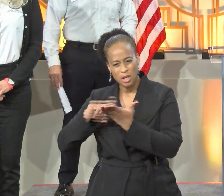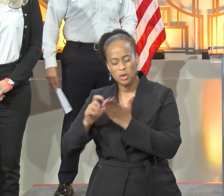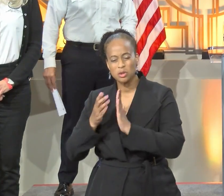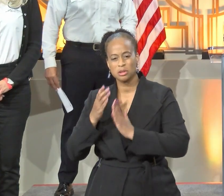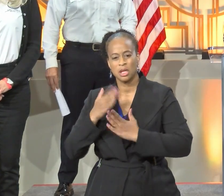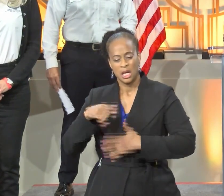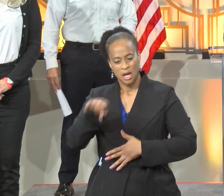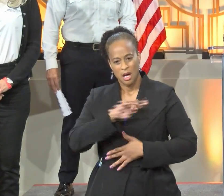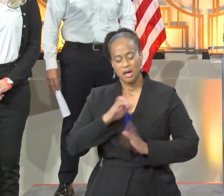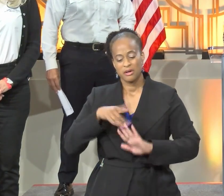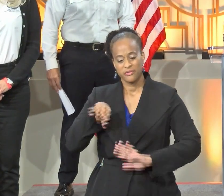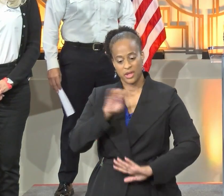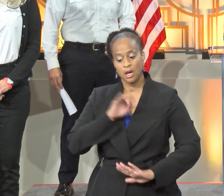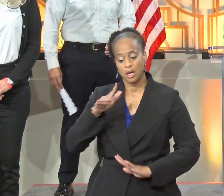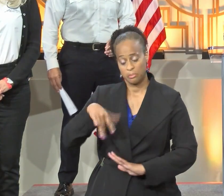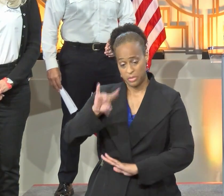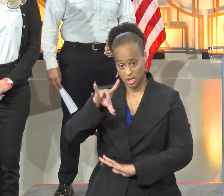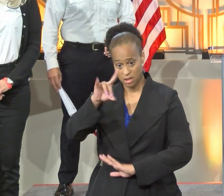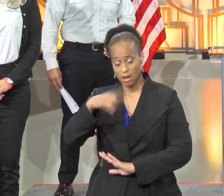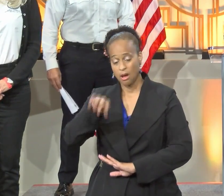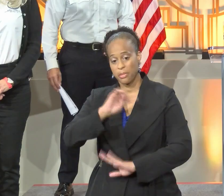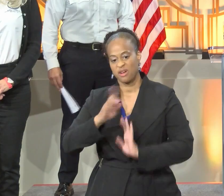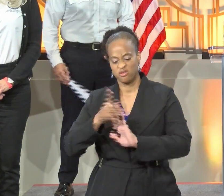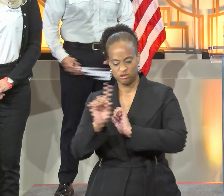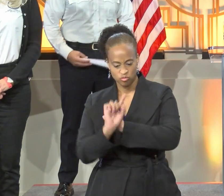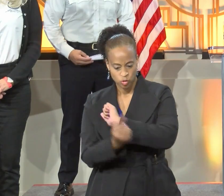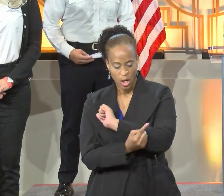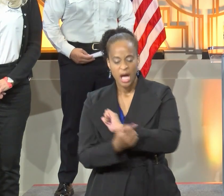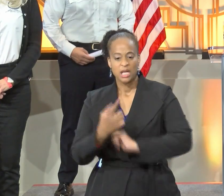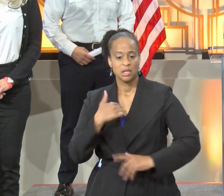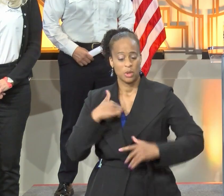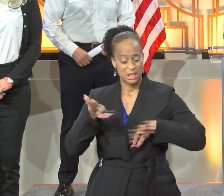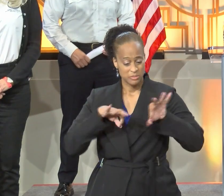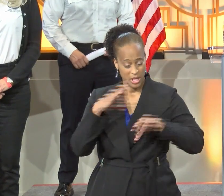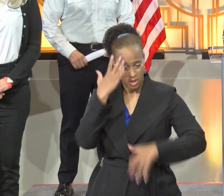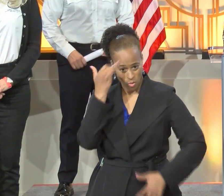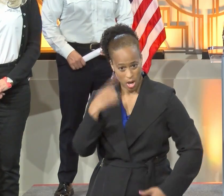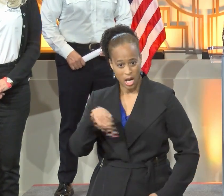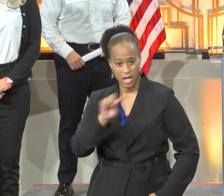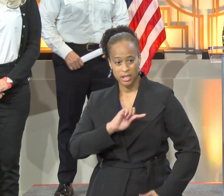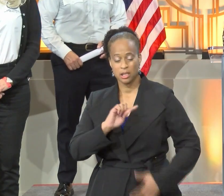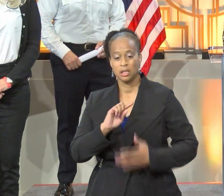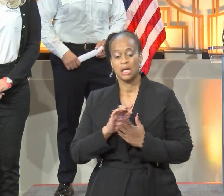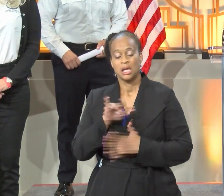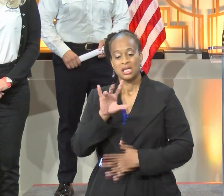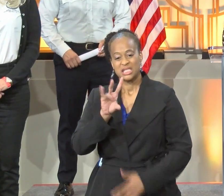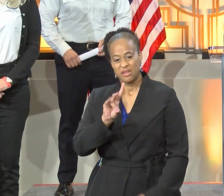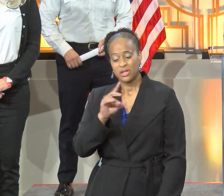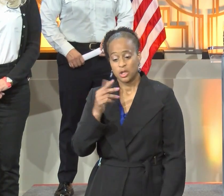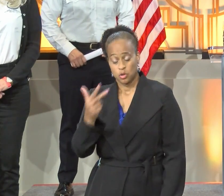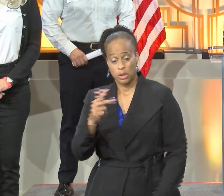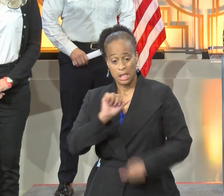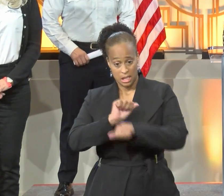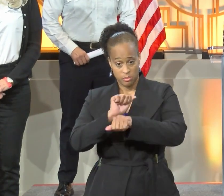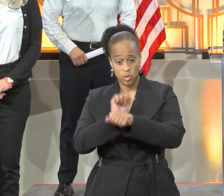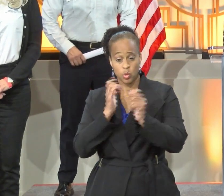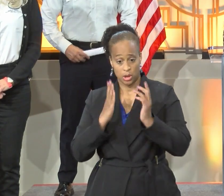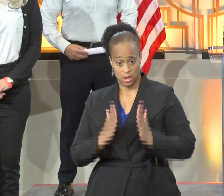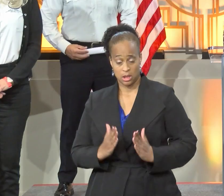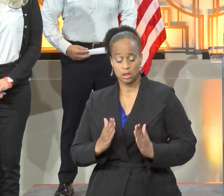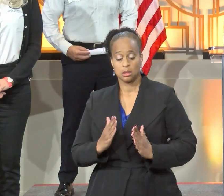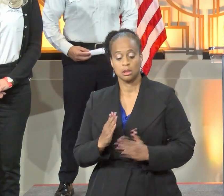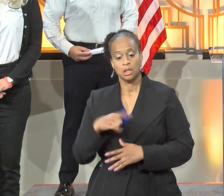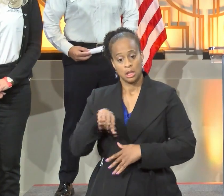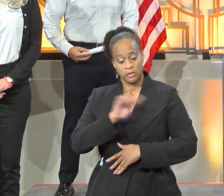pickups. I want to explain in part why. With respect to solid waste department, 73 employees